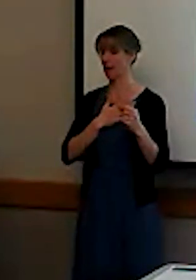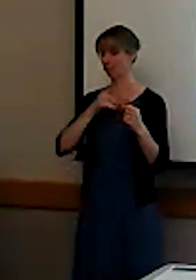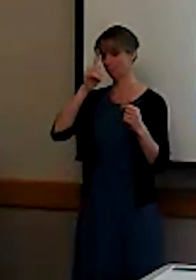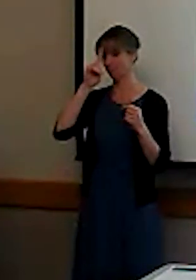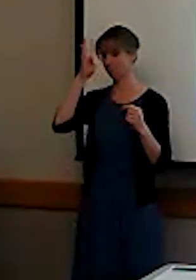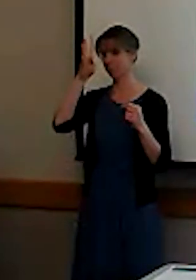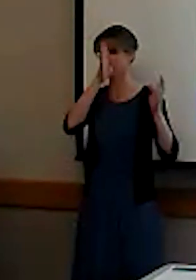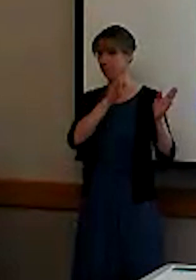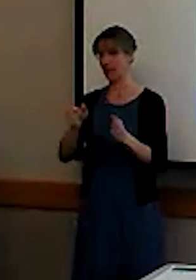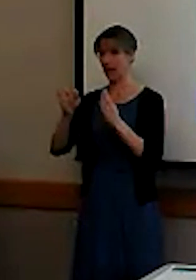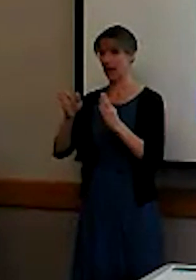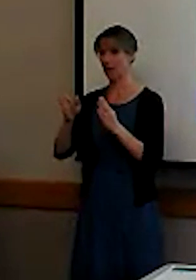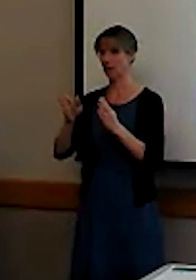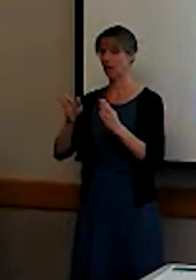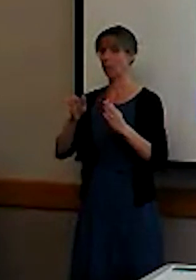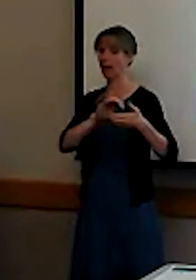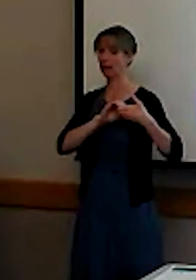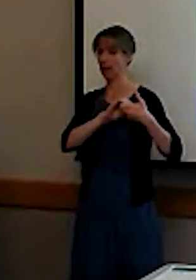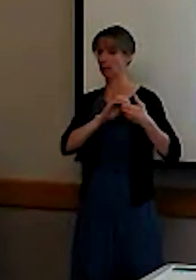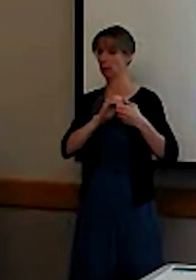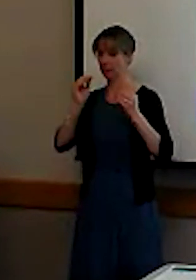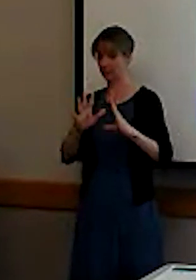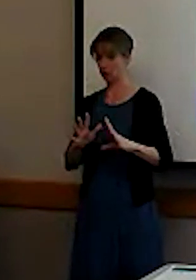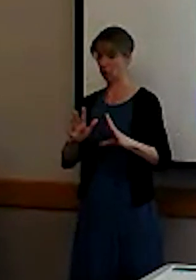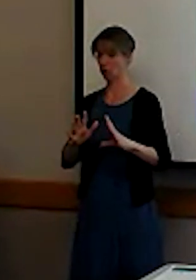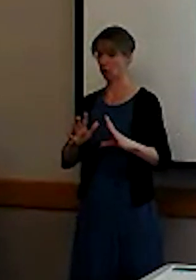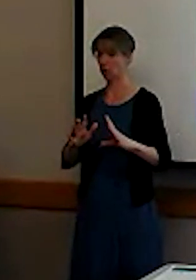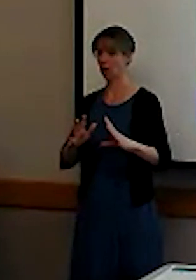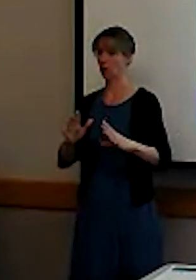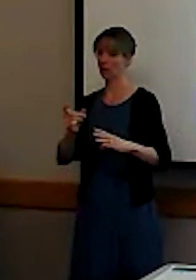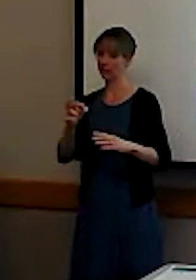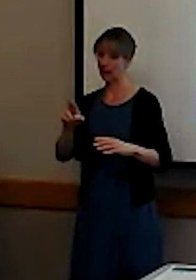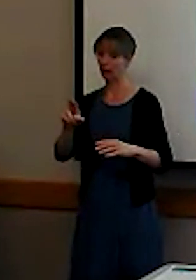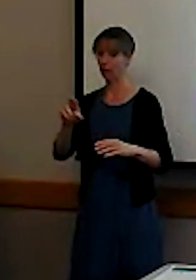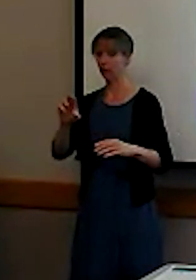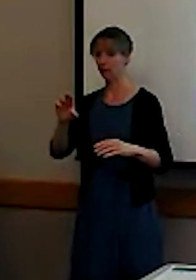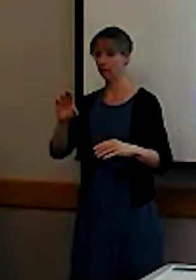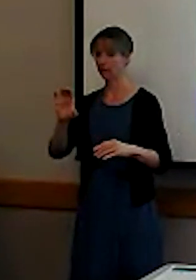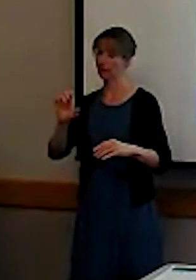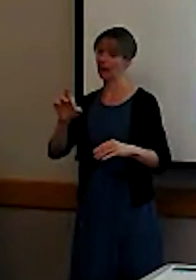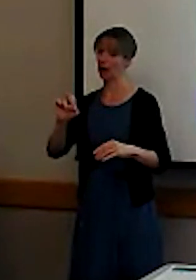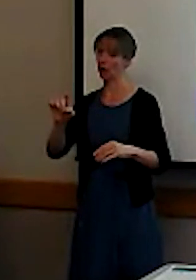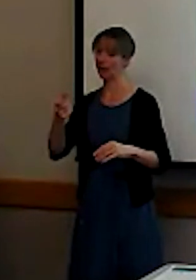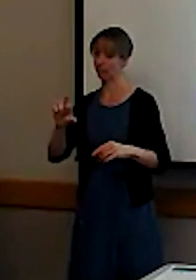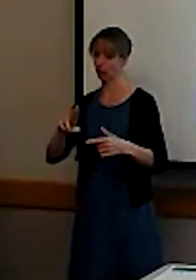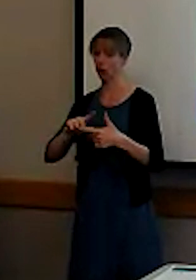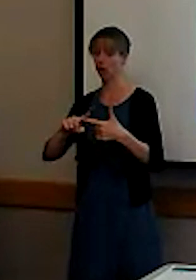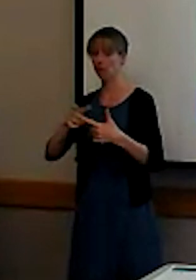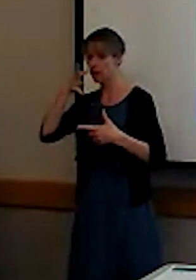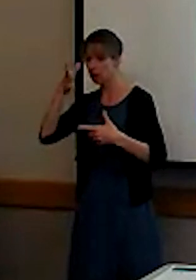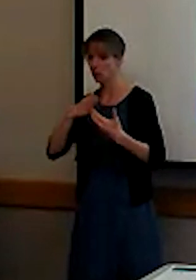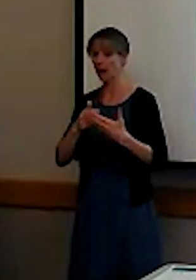help by collaborating with the teacher, with the teachers, caregivers, parents, collaborating with them. Self-care